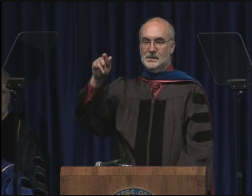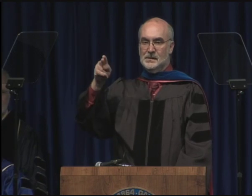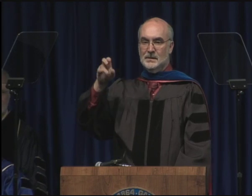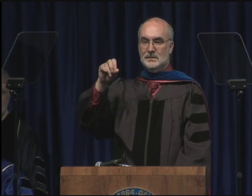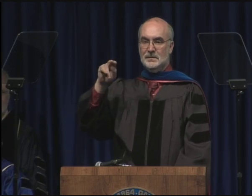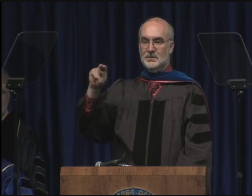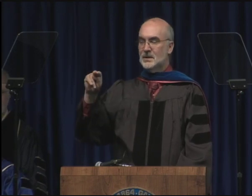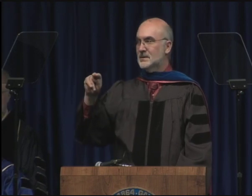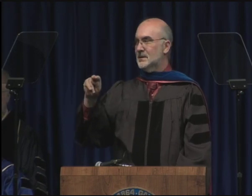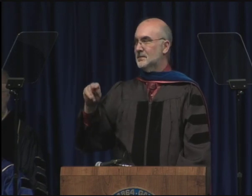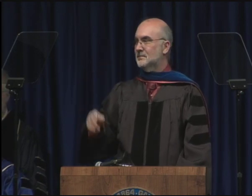Jada Johnson.